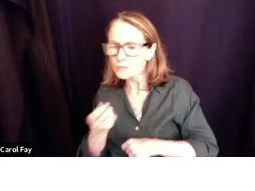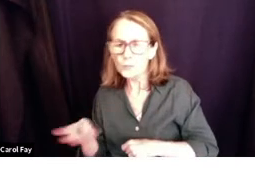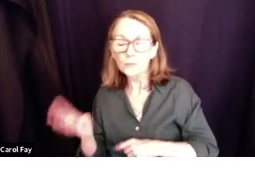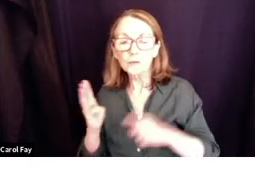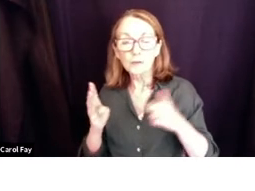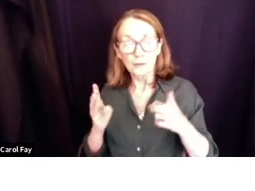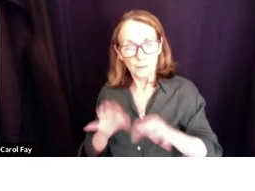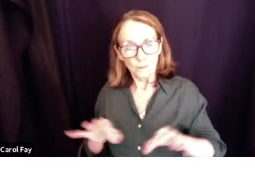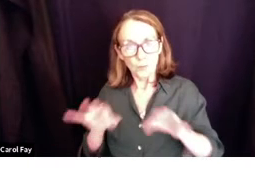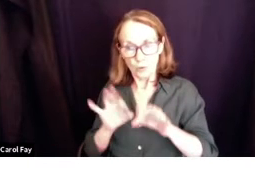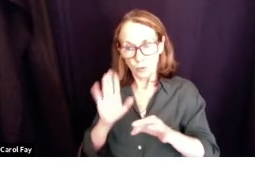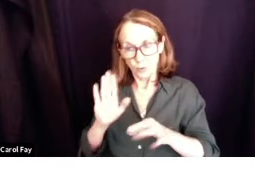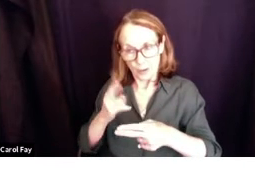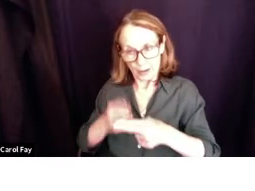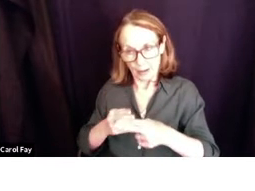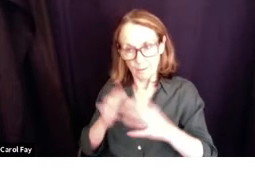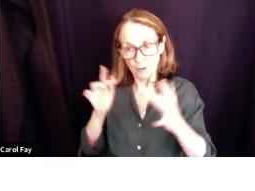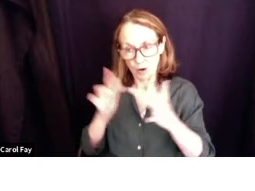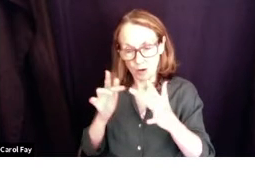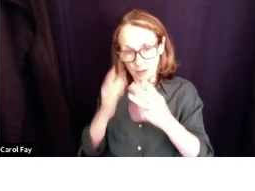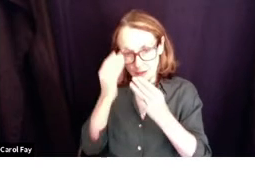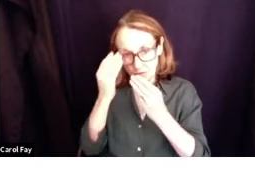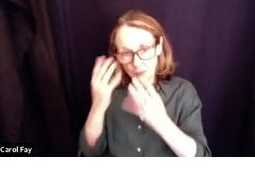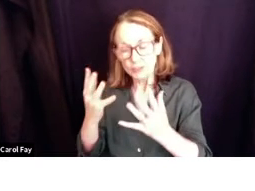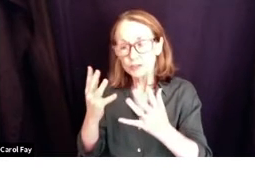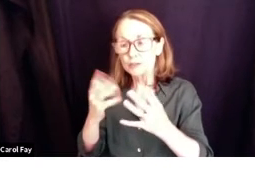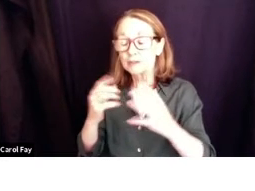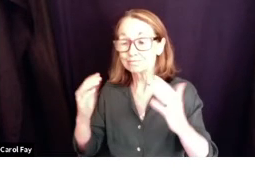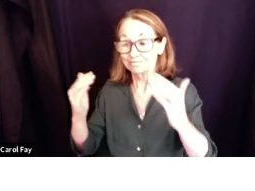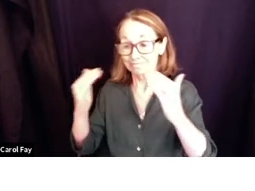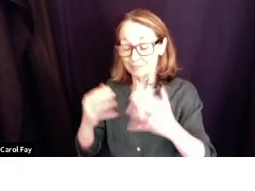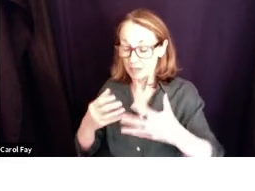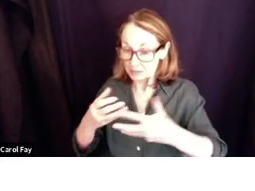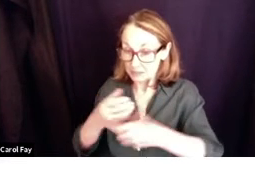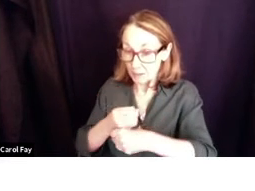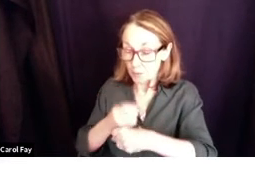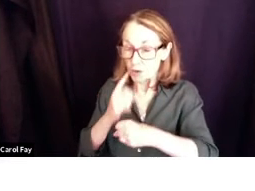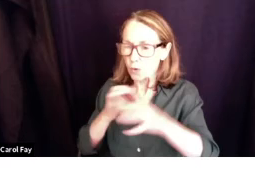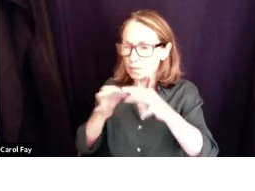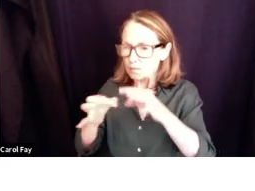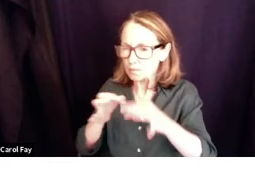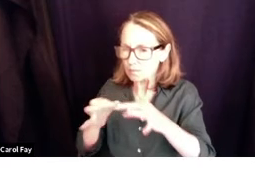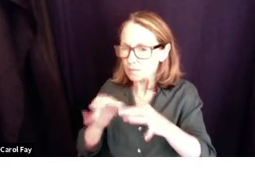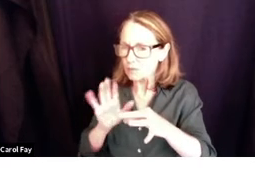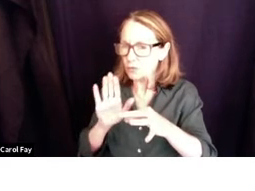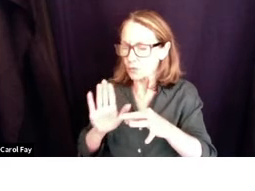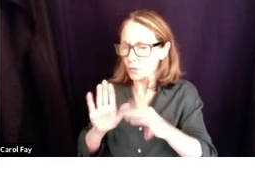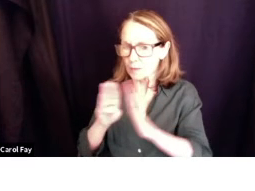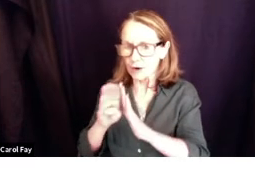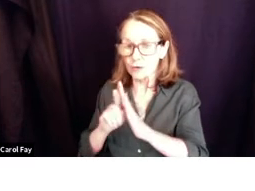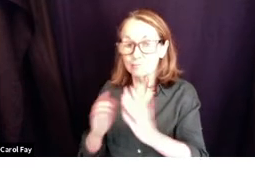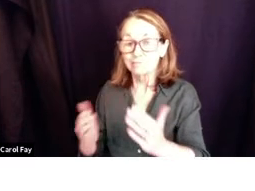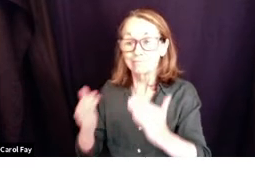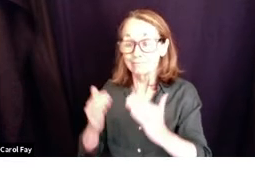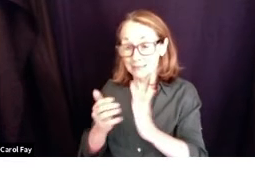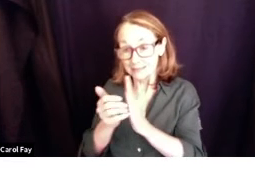contact information, the summary or profile. Those words are used interchangeably. Skills,